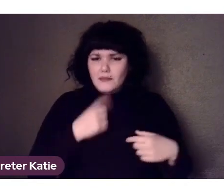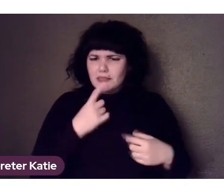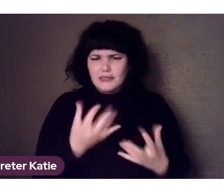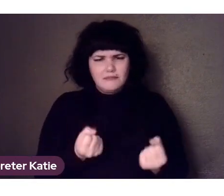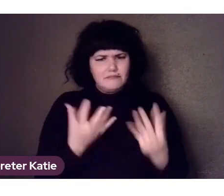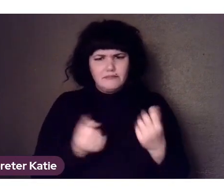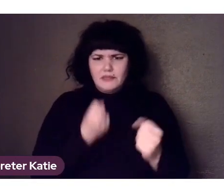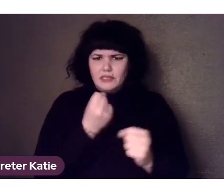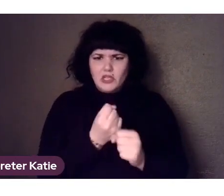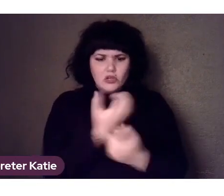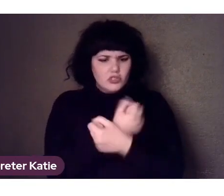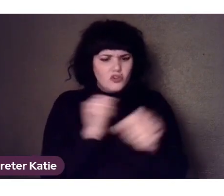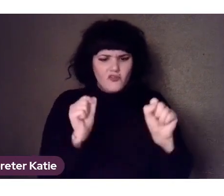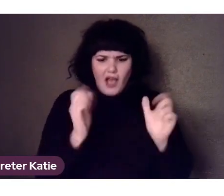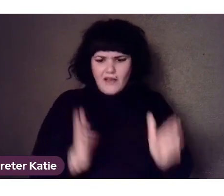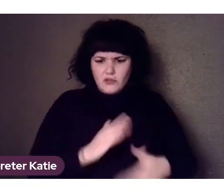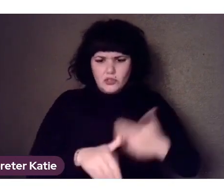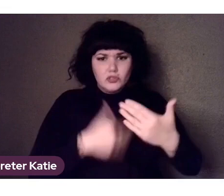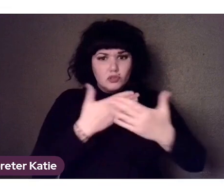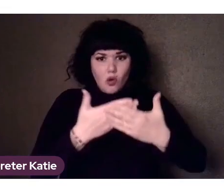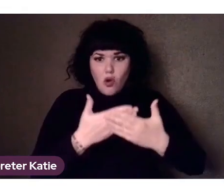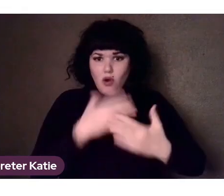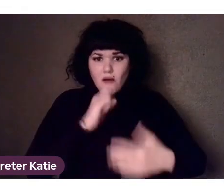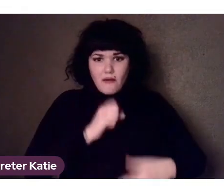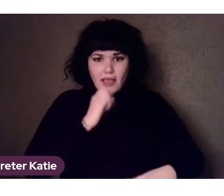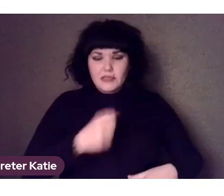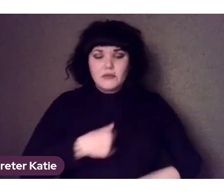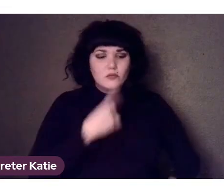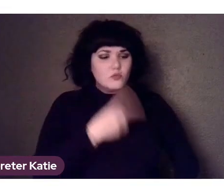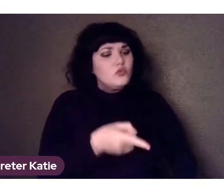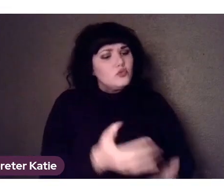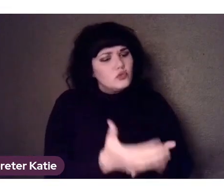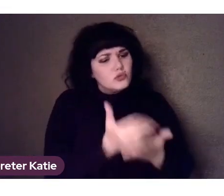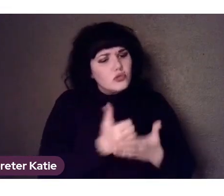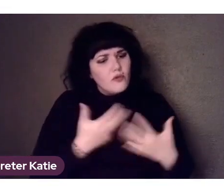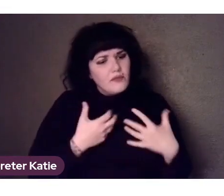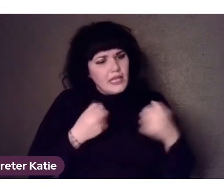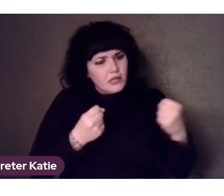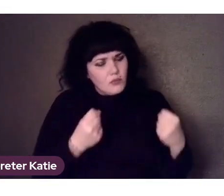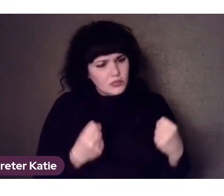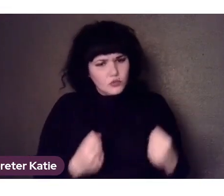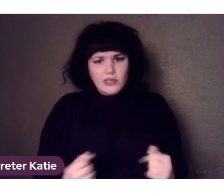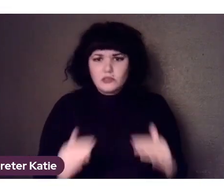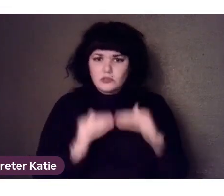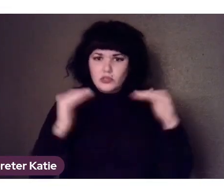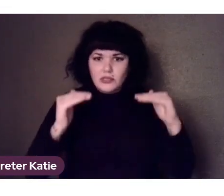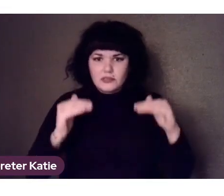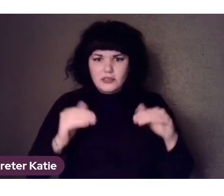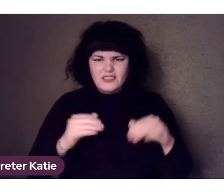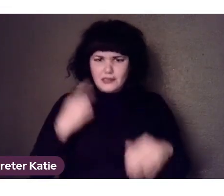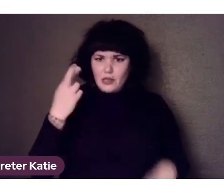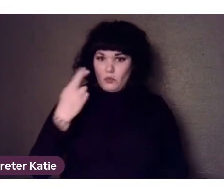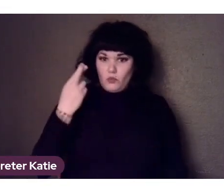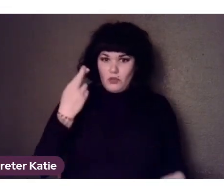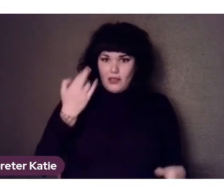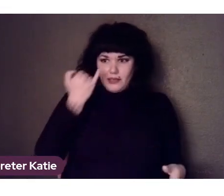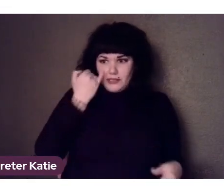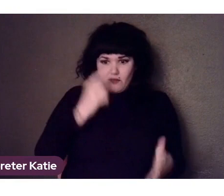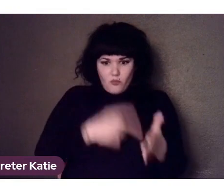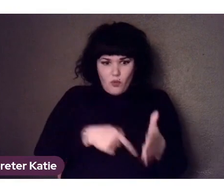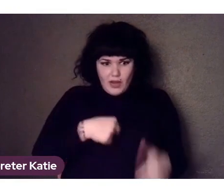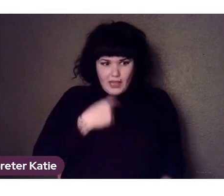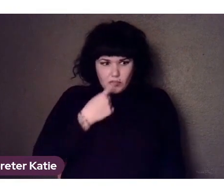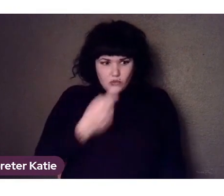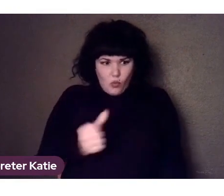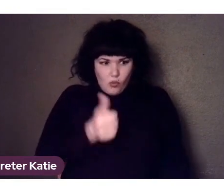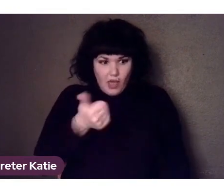healing, restoration, and justice. I realized that if what I have told other survivors is